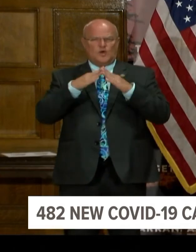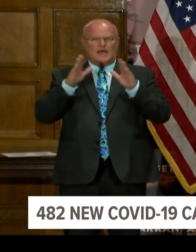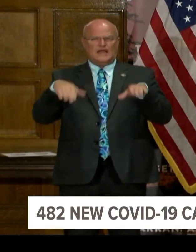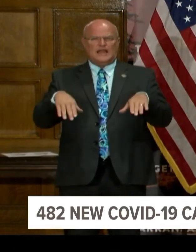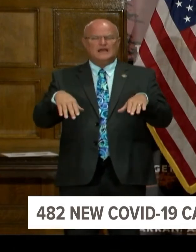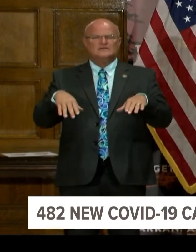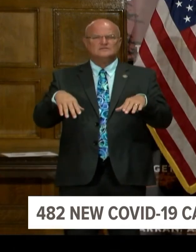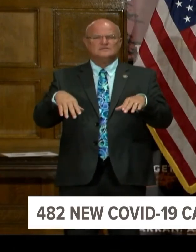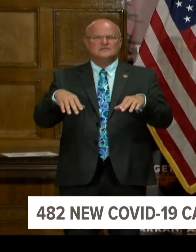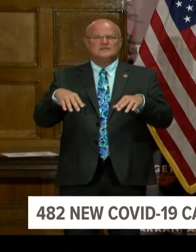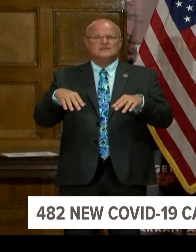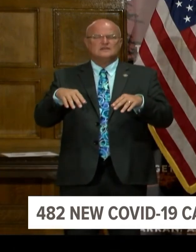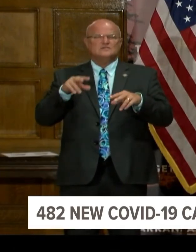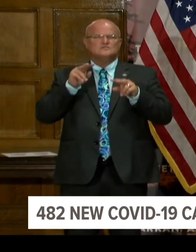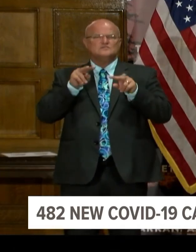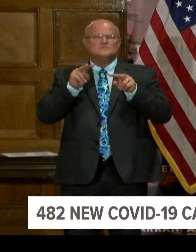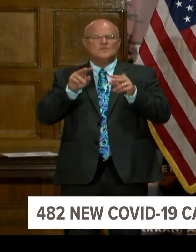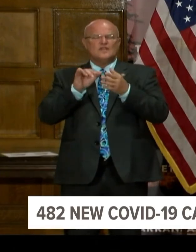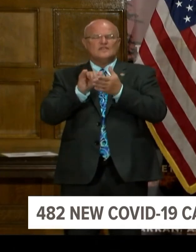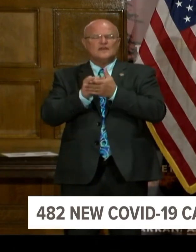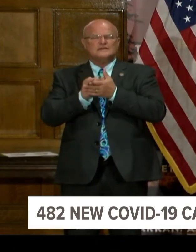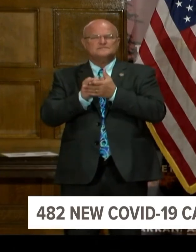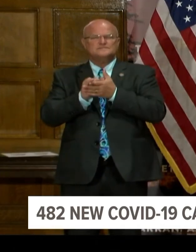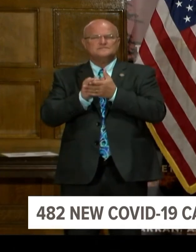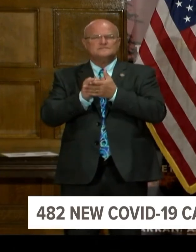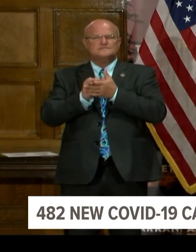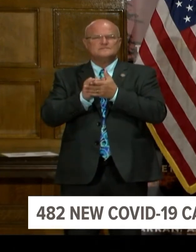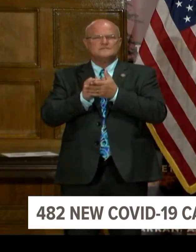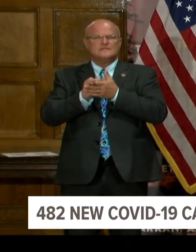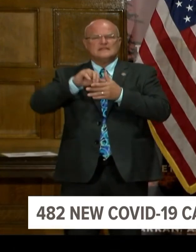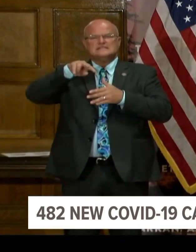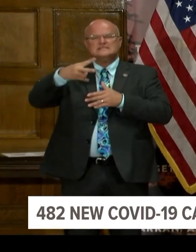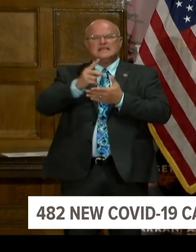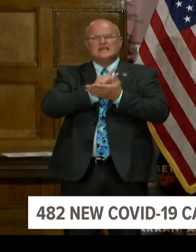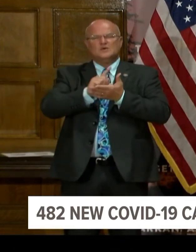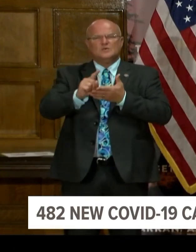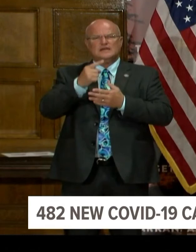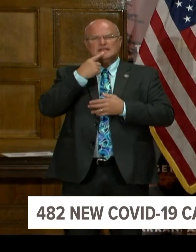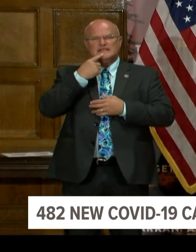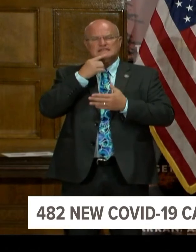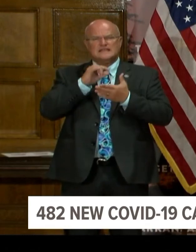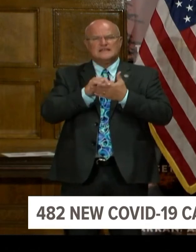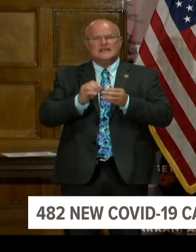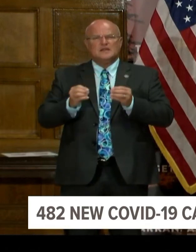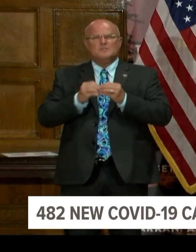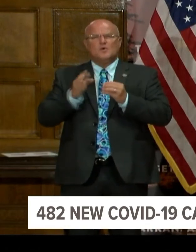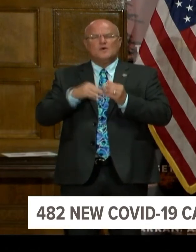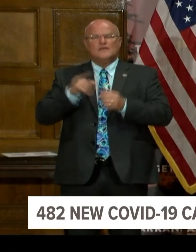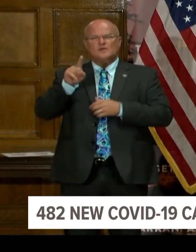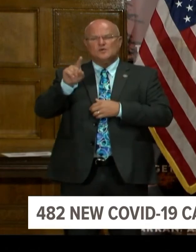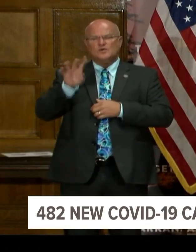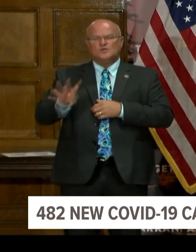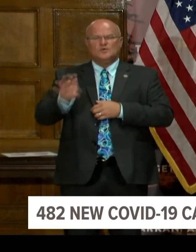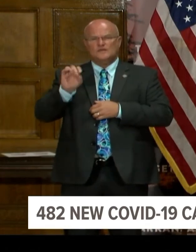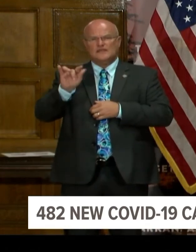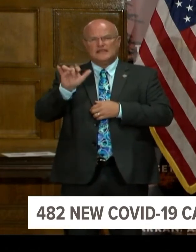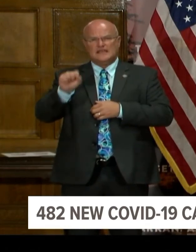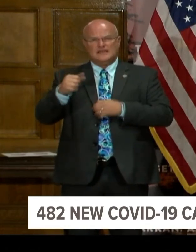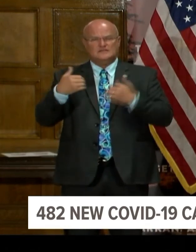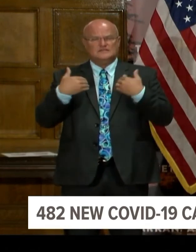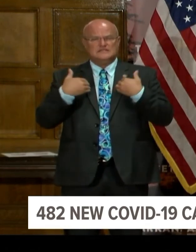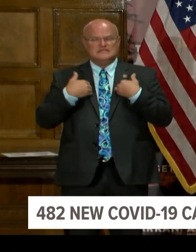task force report. The second week in a row where they've said that more than a quarter of the counties